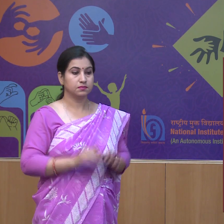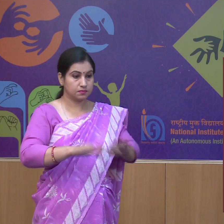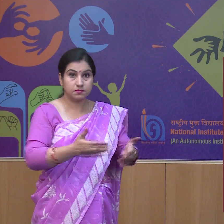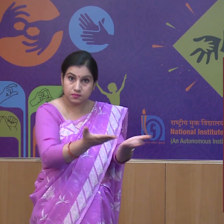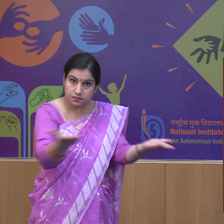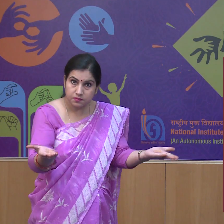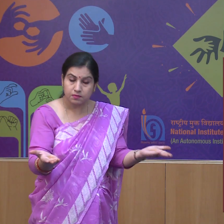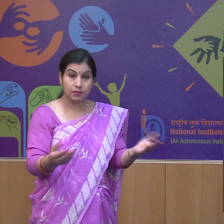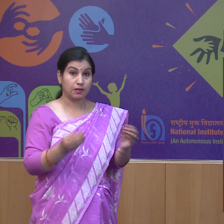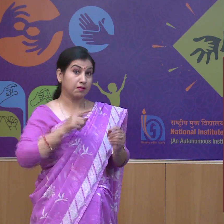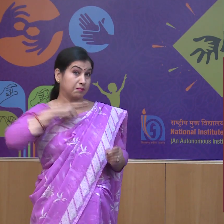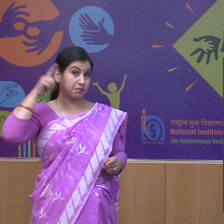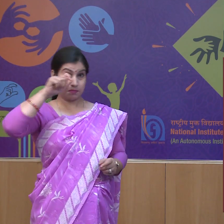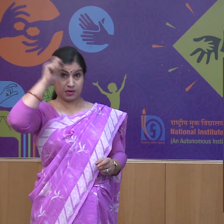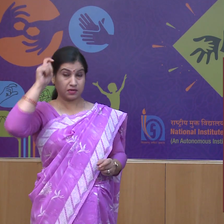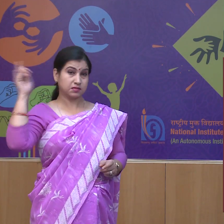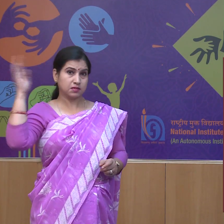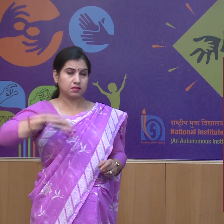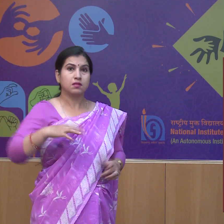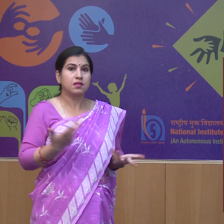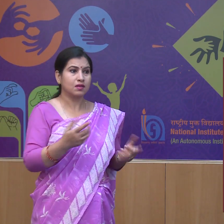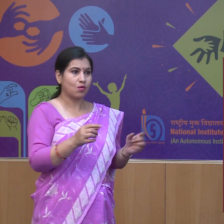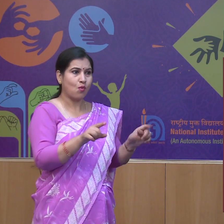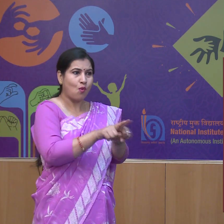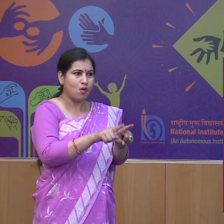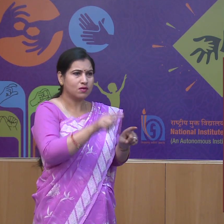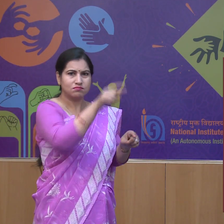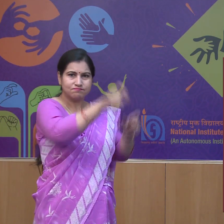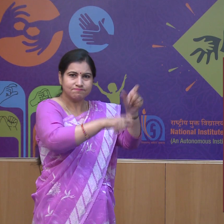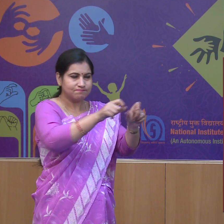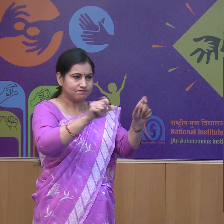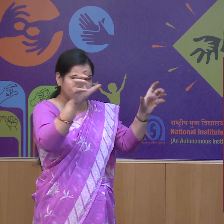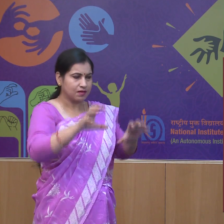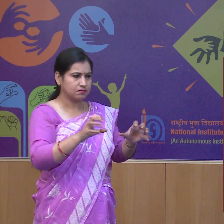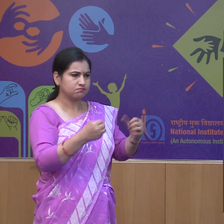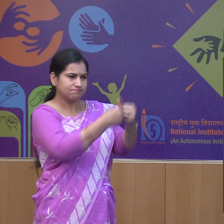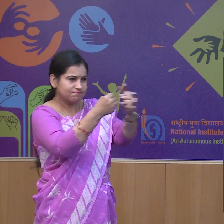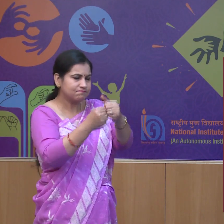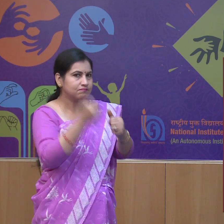Learners, the British used the internal quarrels among rulers in India